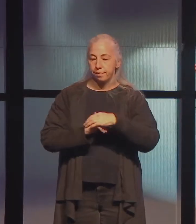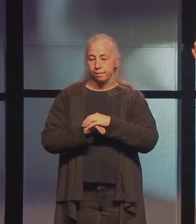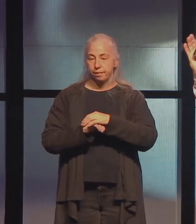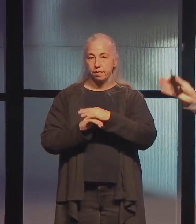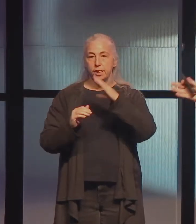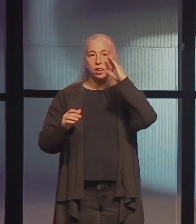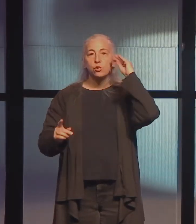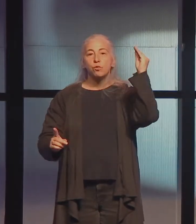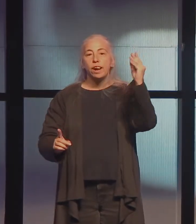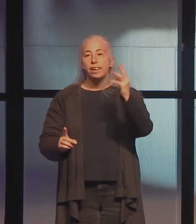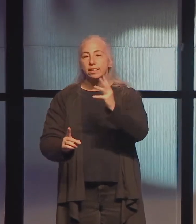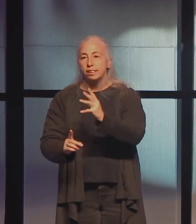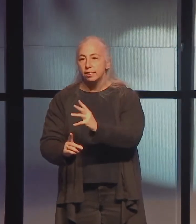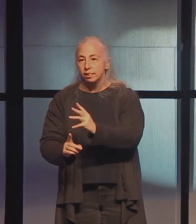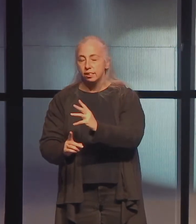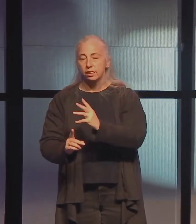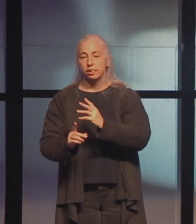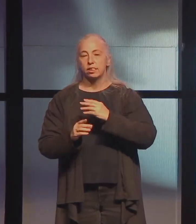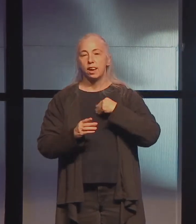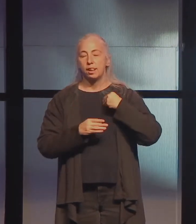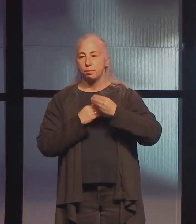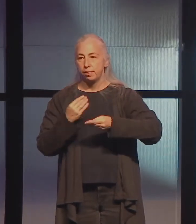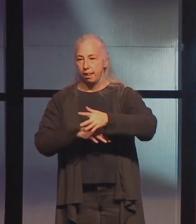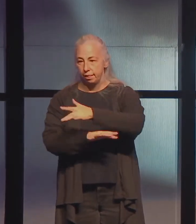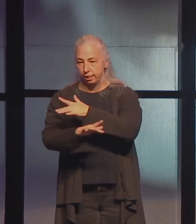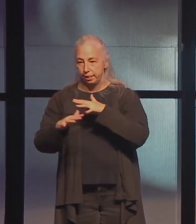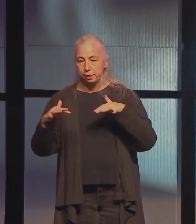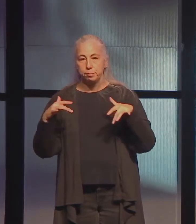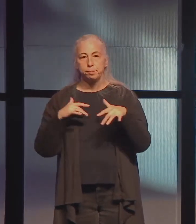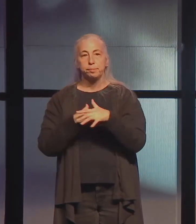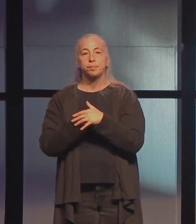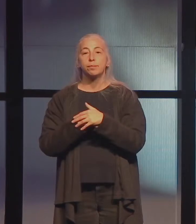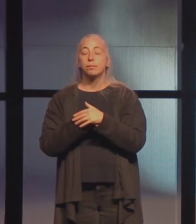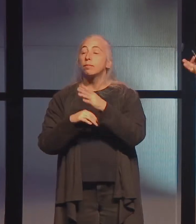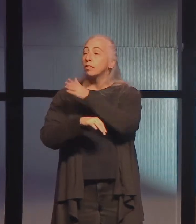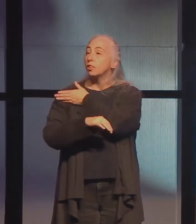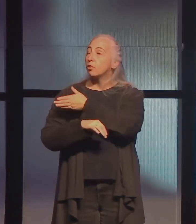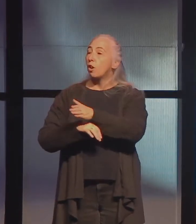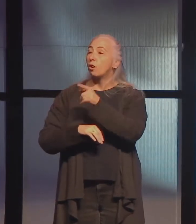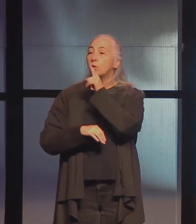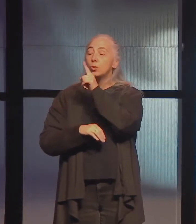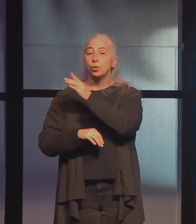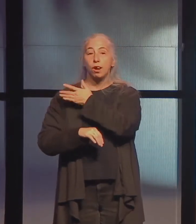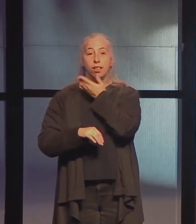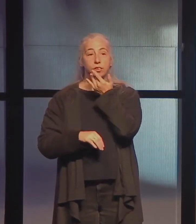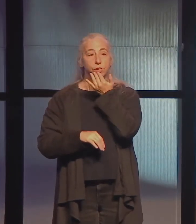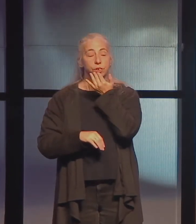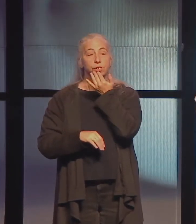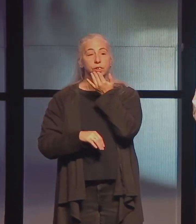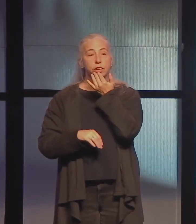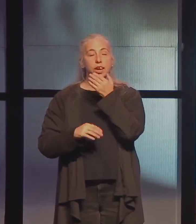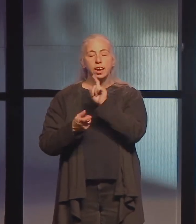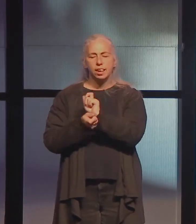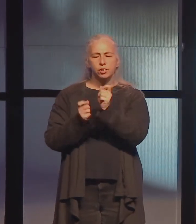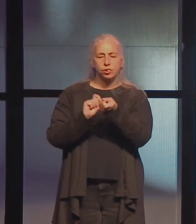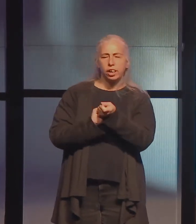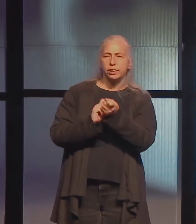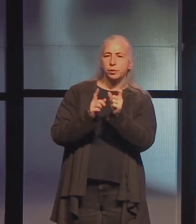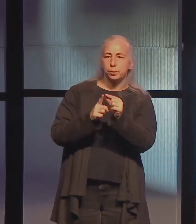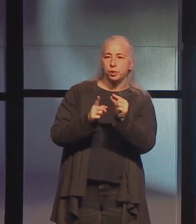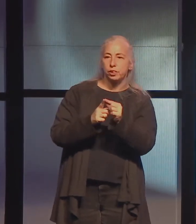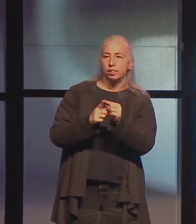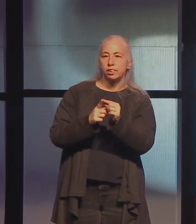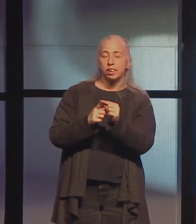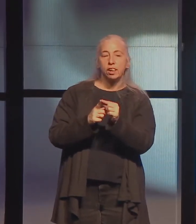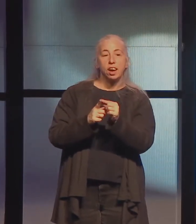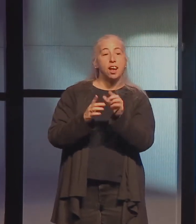grace, radical hospitality. We're going to sing a song called True Colors. It's a rewrite of an old hymn. And I love some of the lyrics